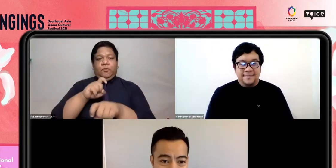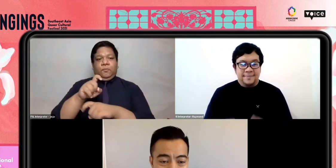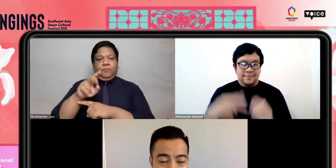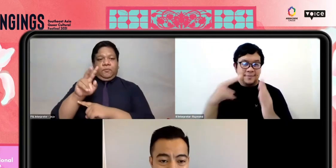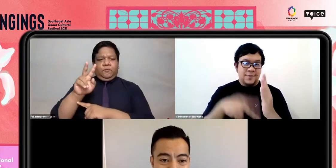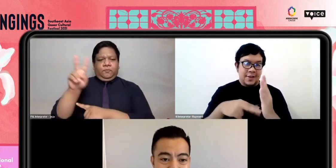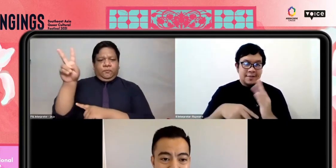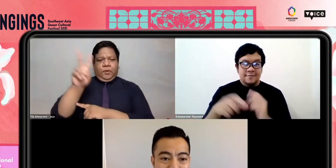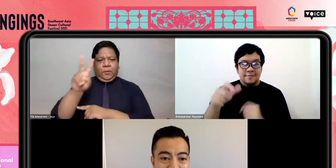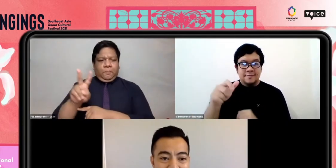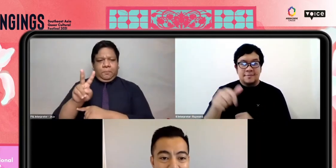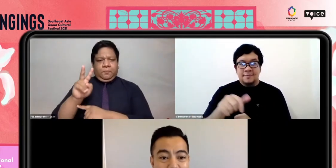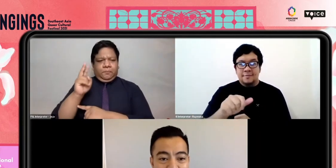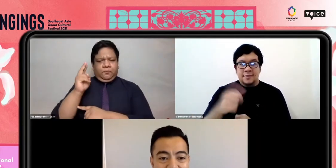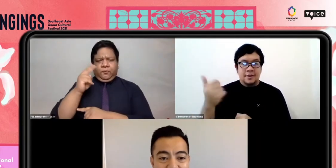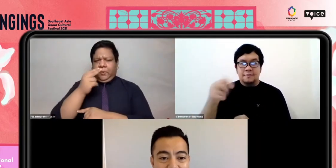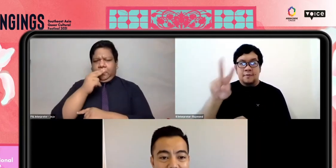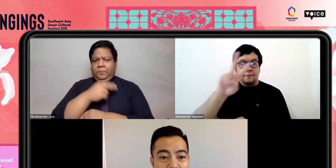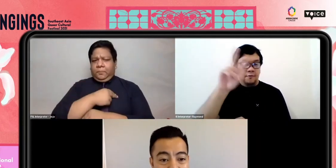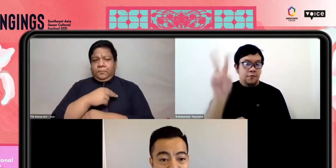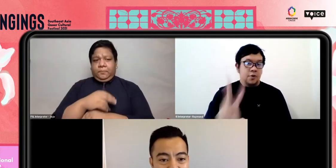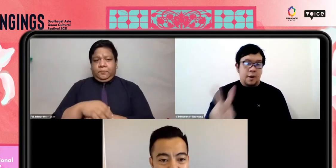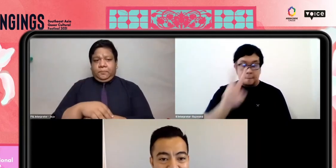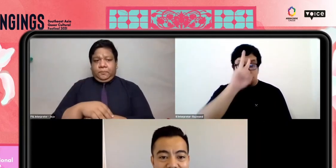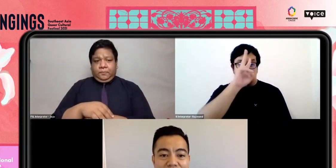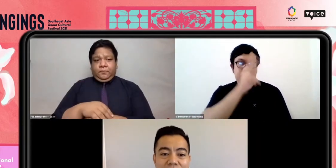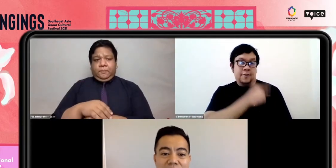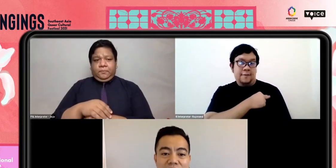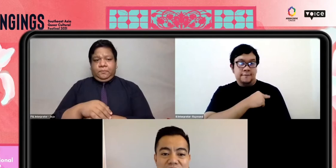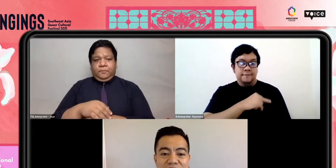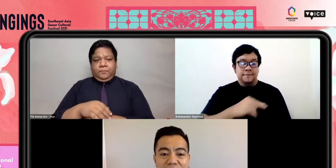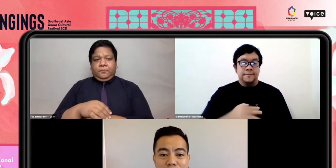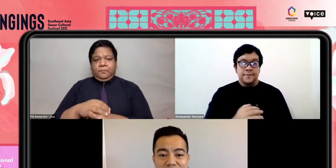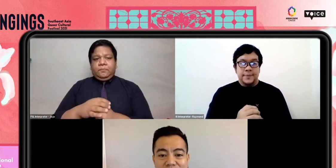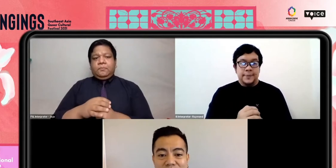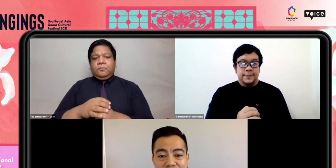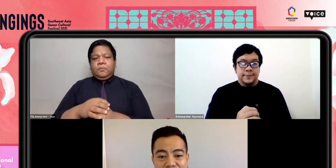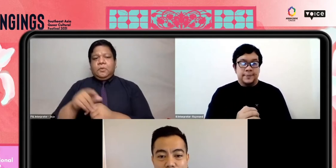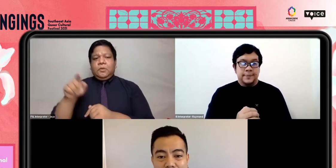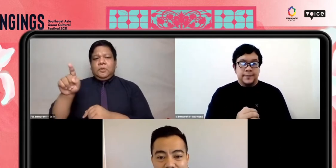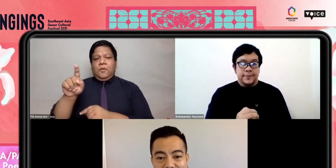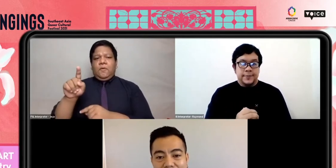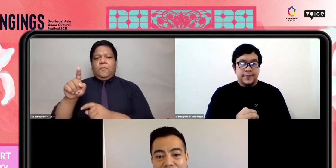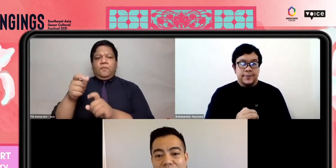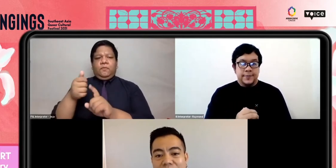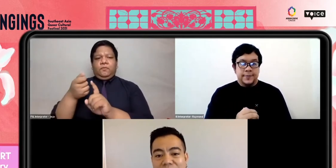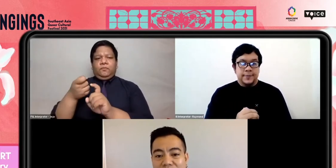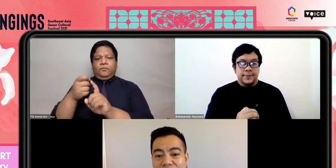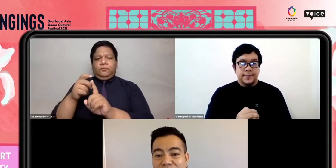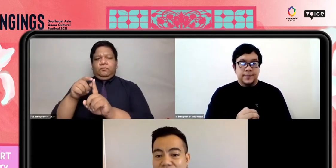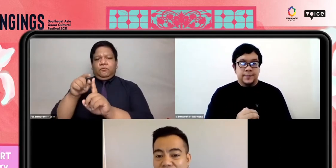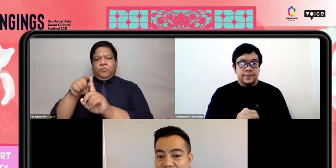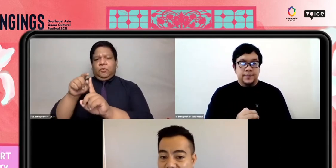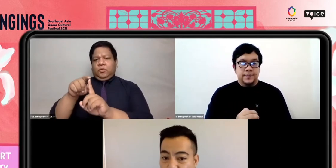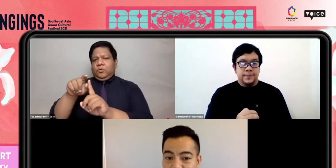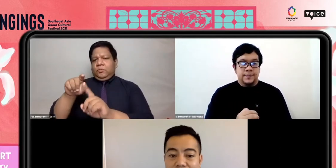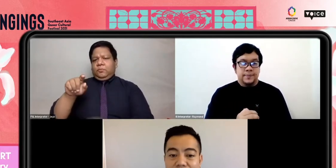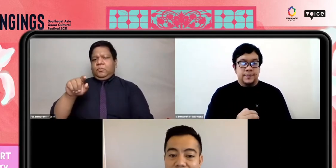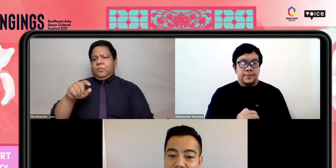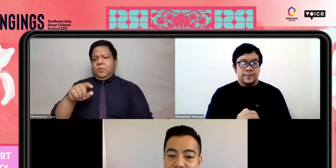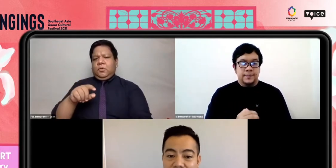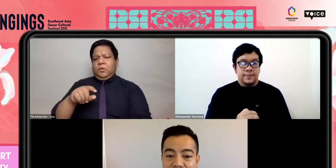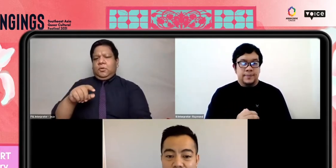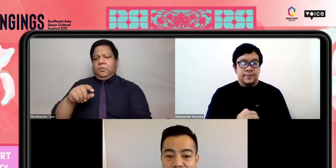Vietnam. So Nguyen-Vu Viet Anh is a Vietnamese young spirit self-identified as